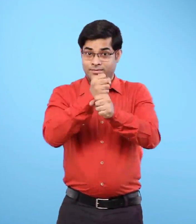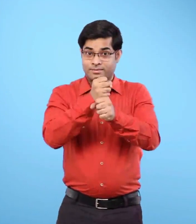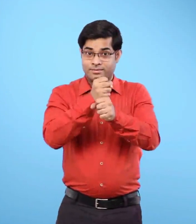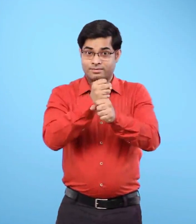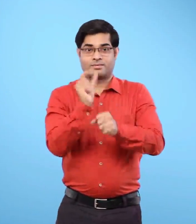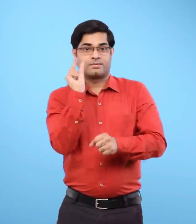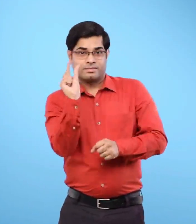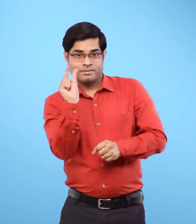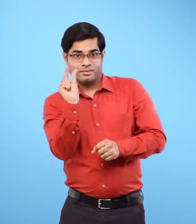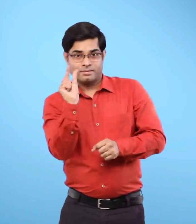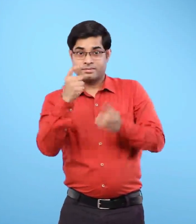Gurpreet,